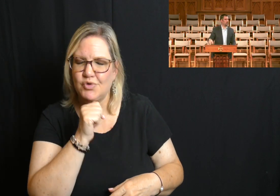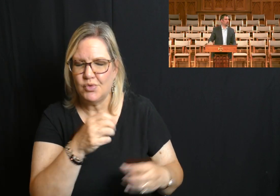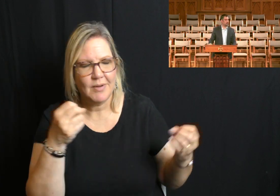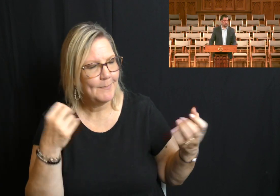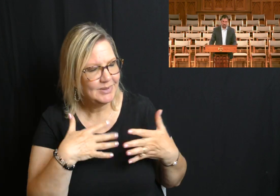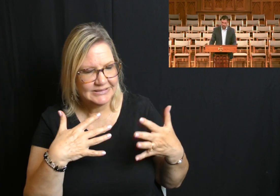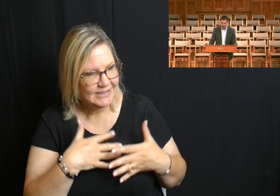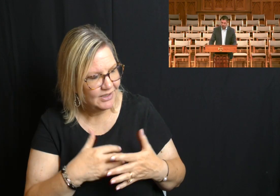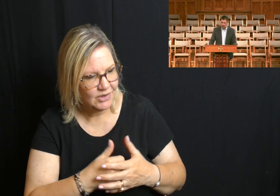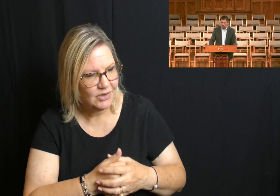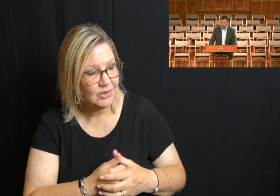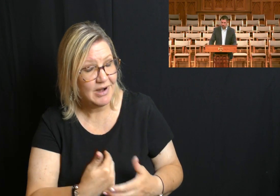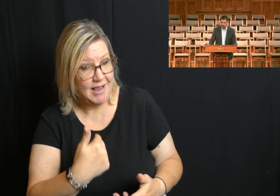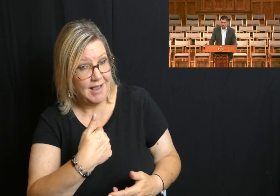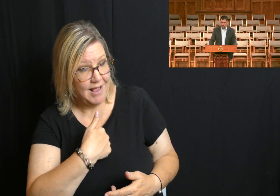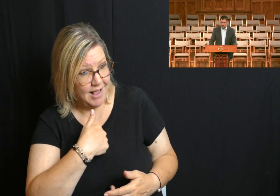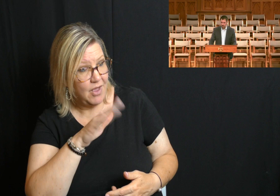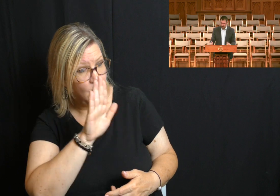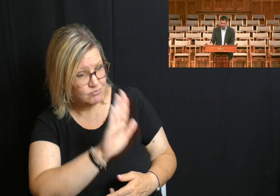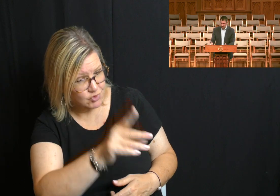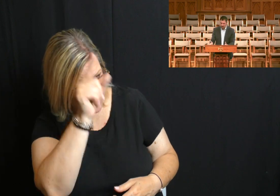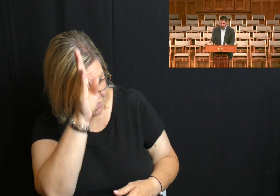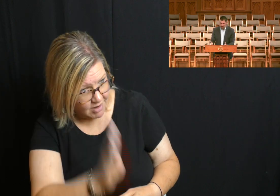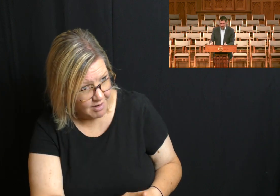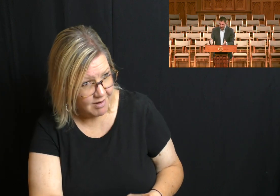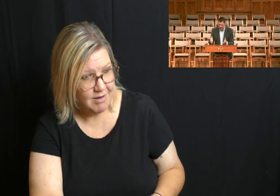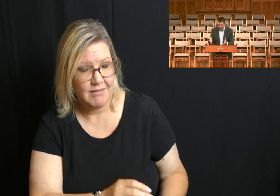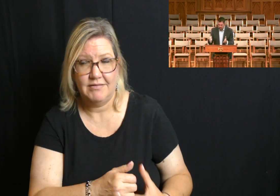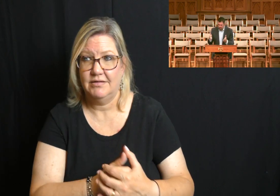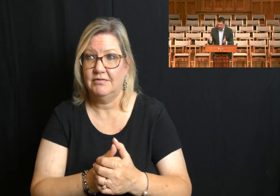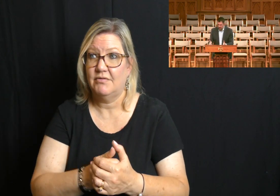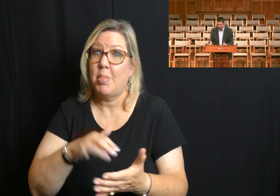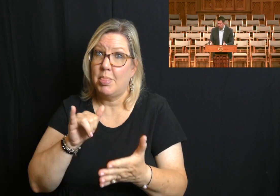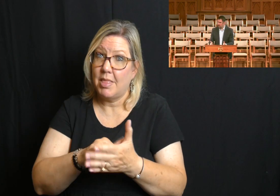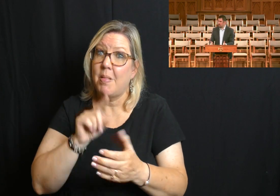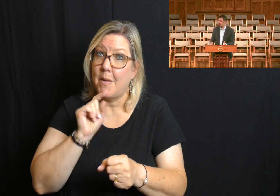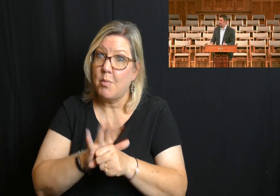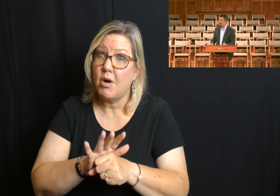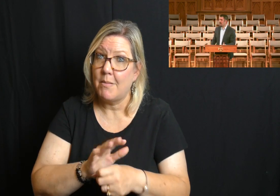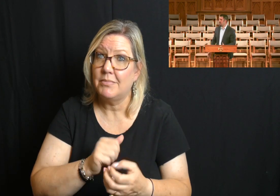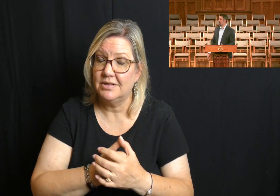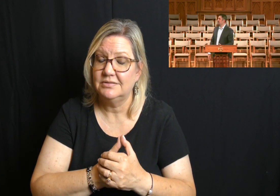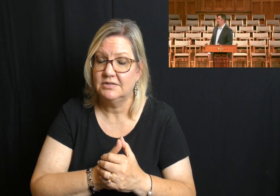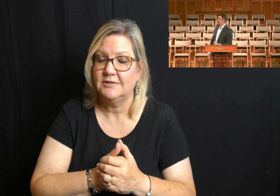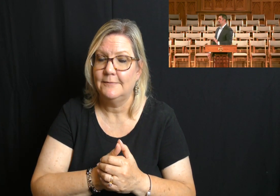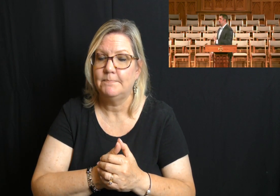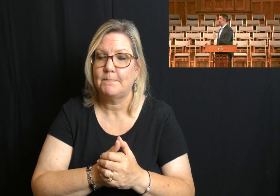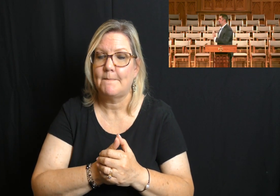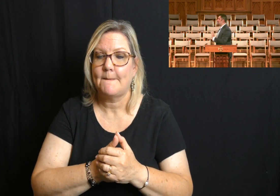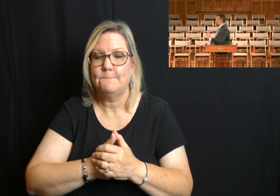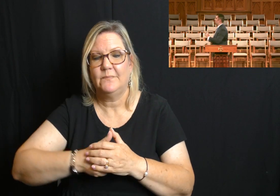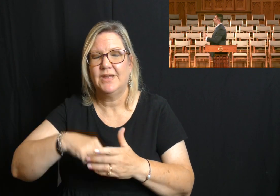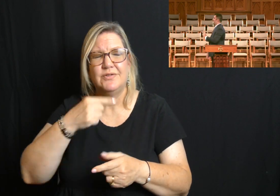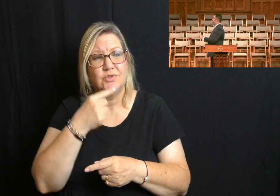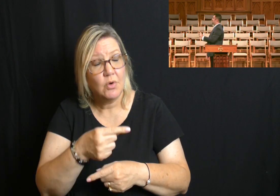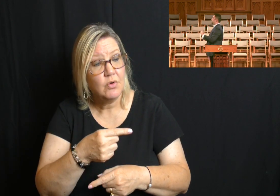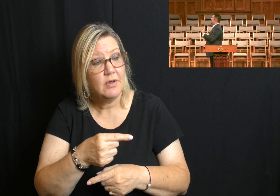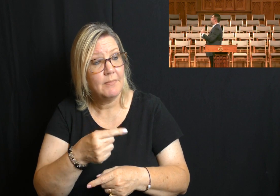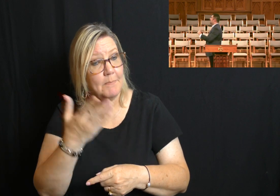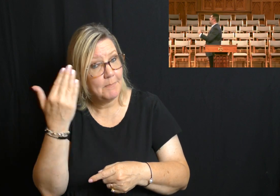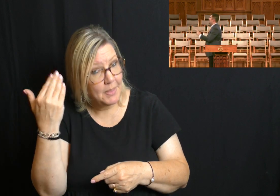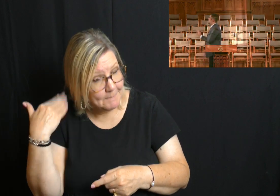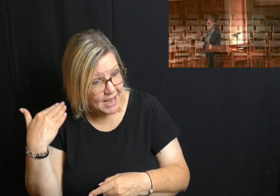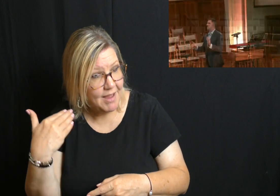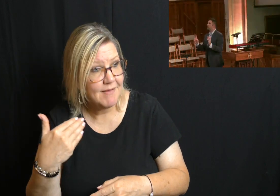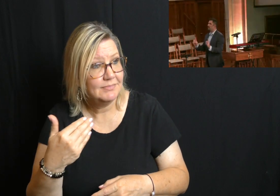God. I am your God. He had a promise. God had been faithful to him in the past. And here's what happens in